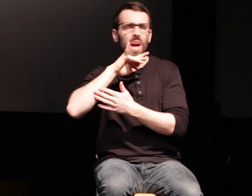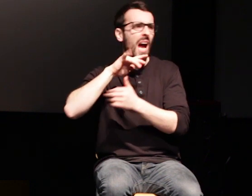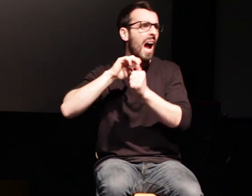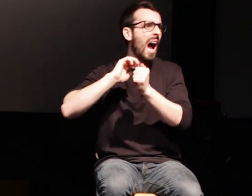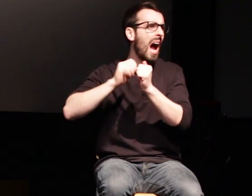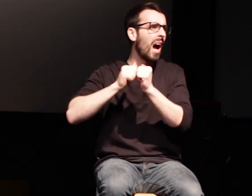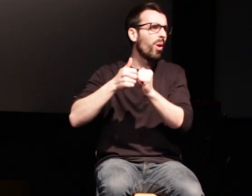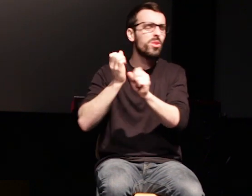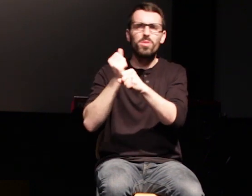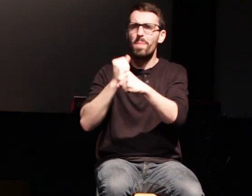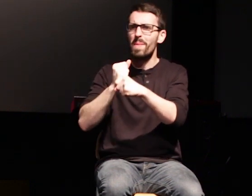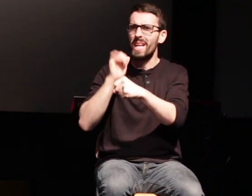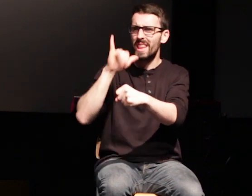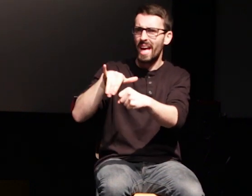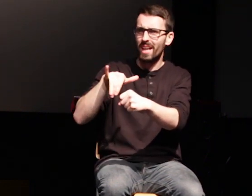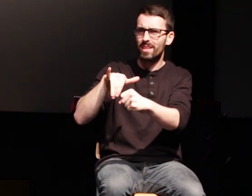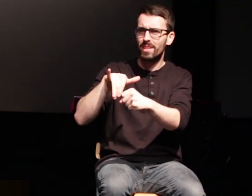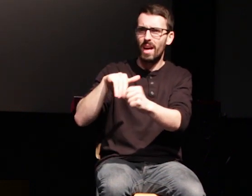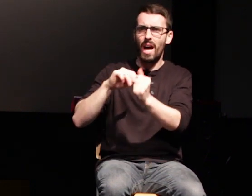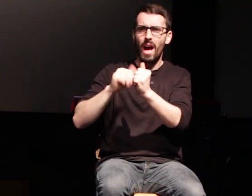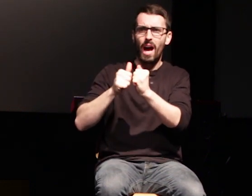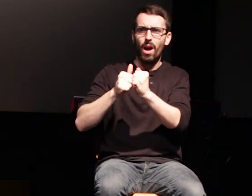How can we cultivate that?